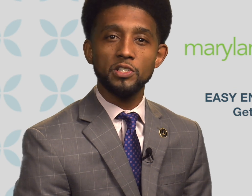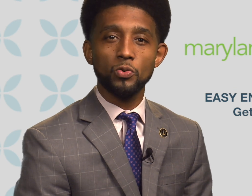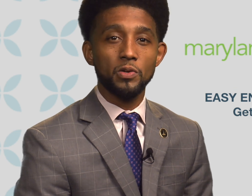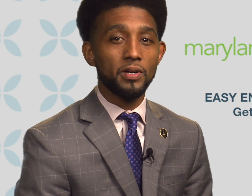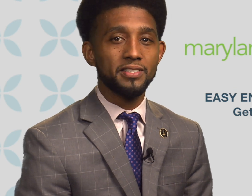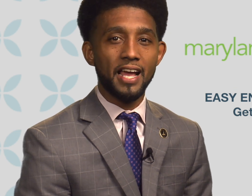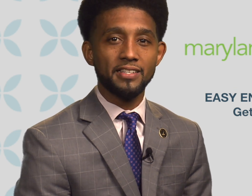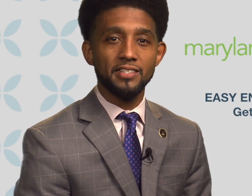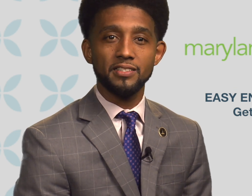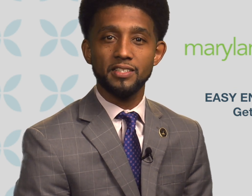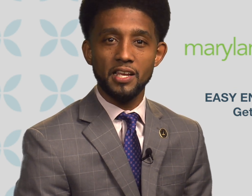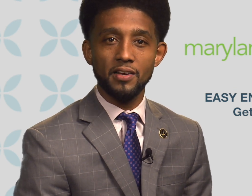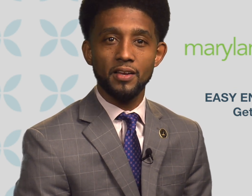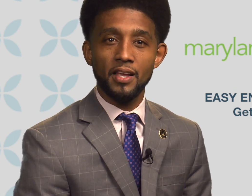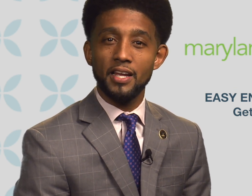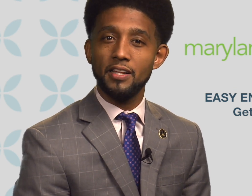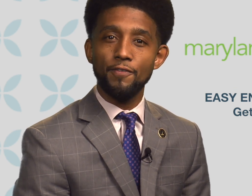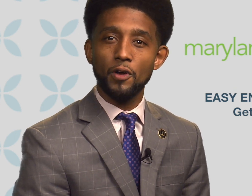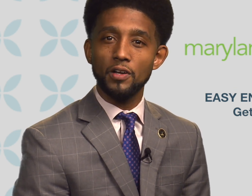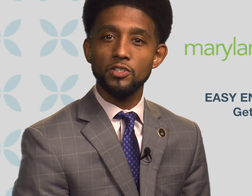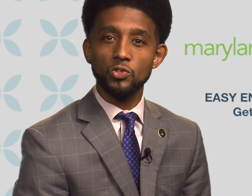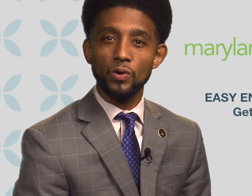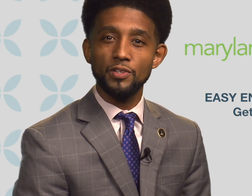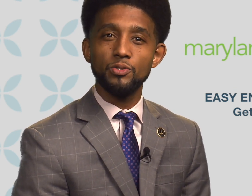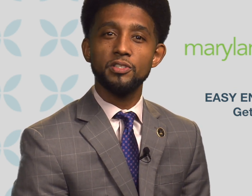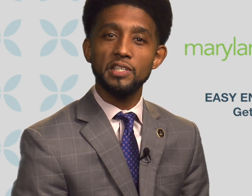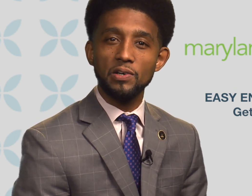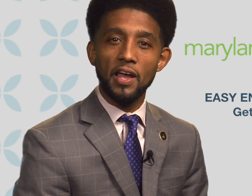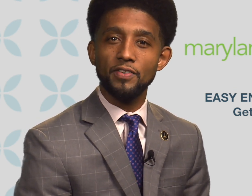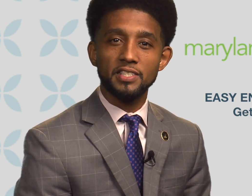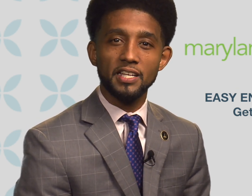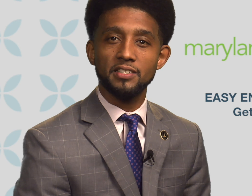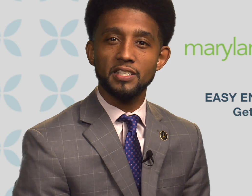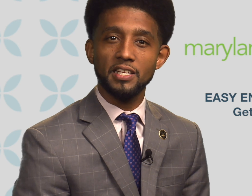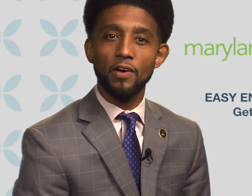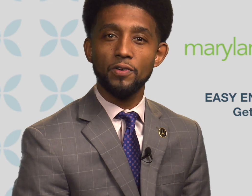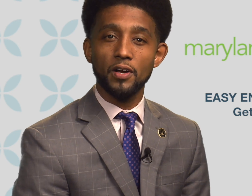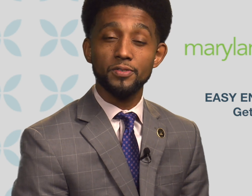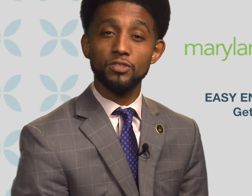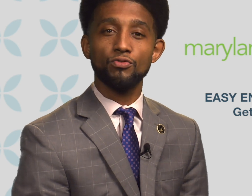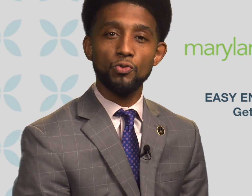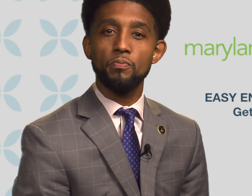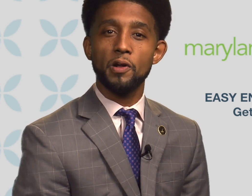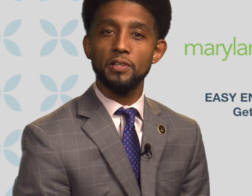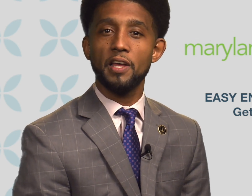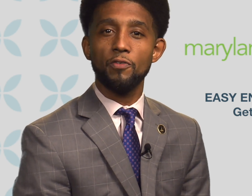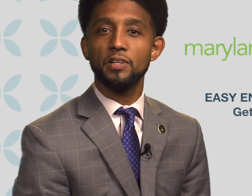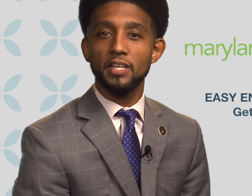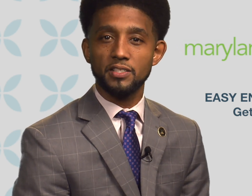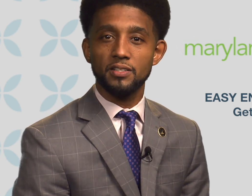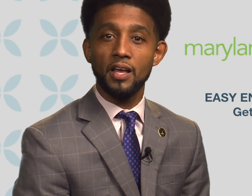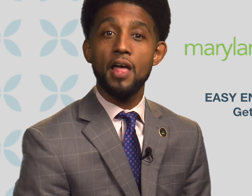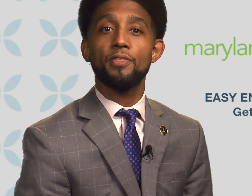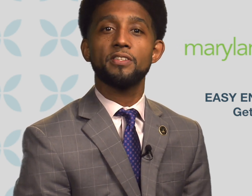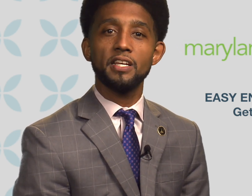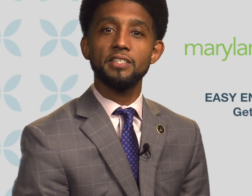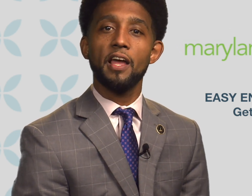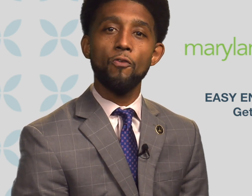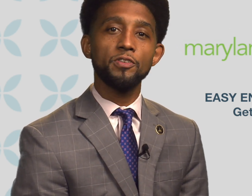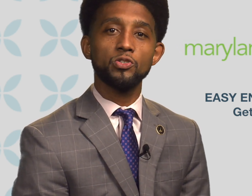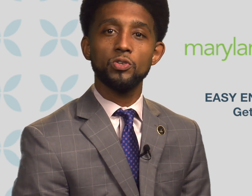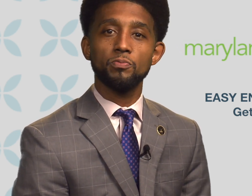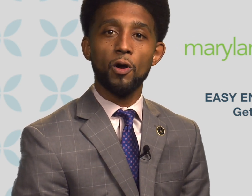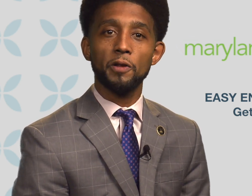The 2021 tax season is here, and if you're uninsured, you still have a chance to get health coverage through Maryland Health Connection, the